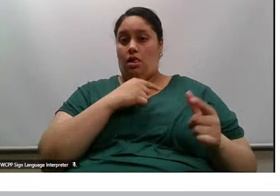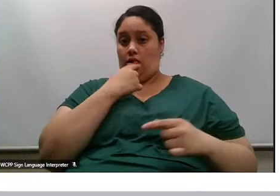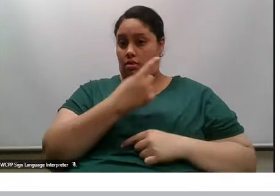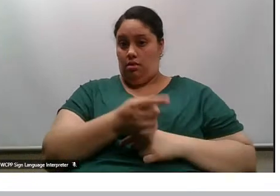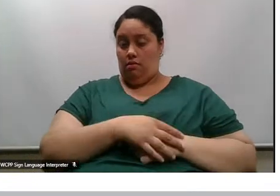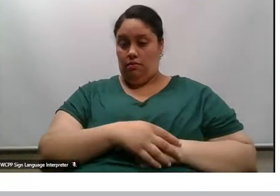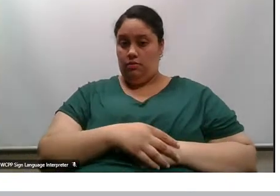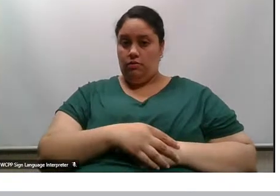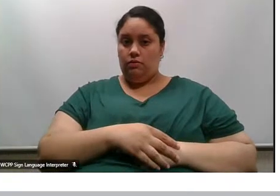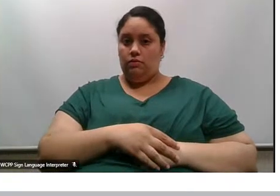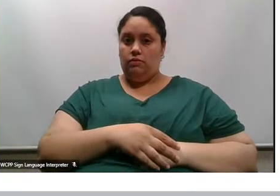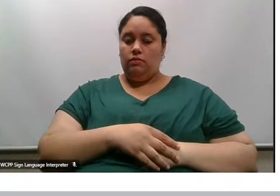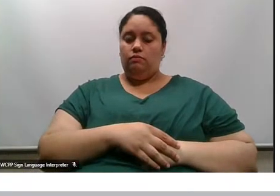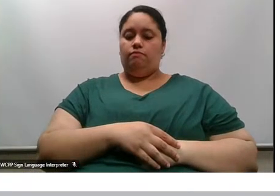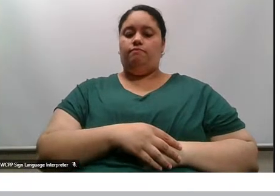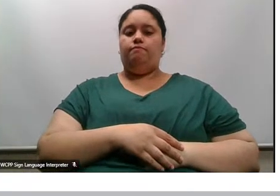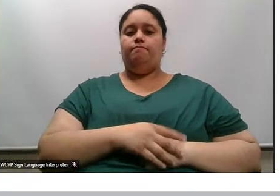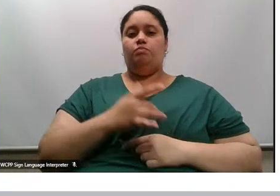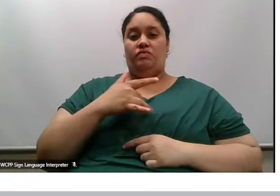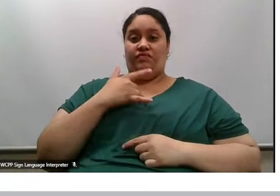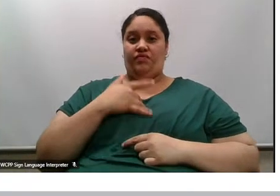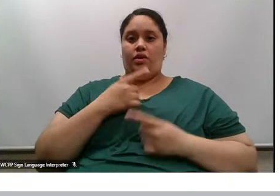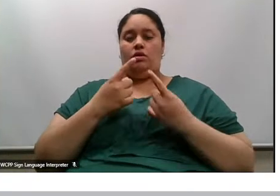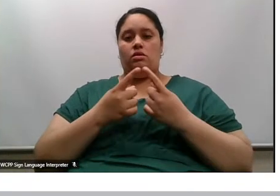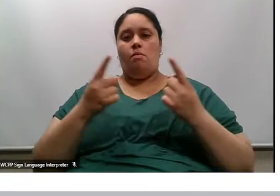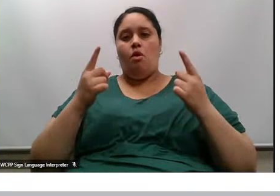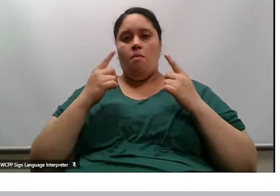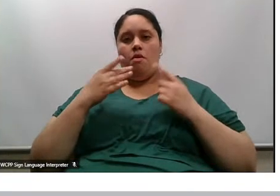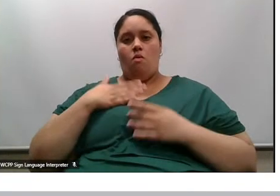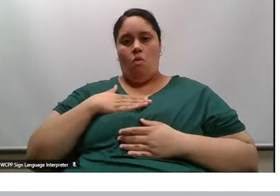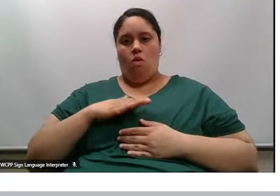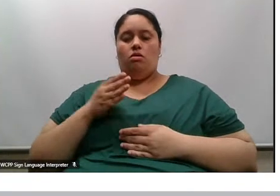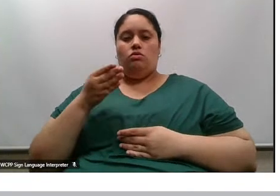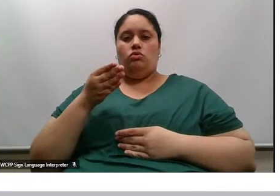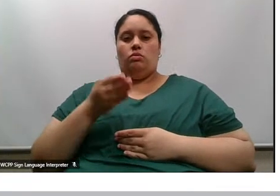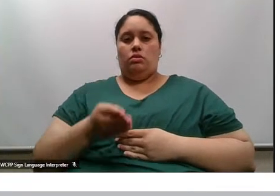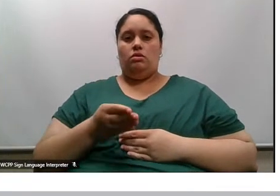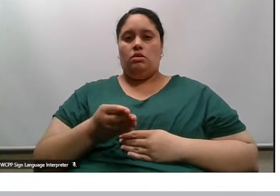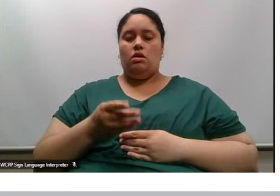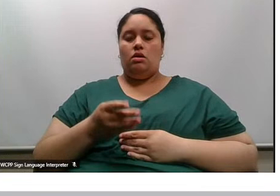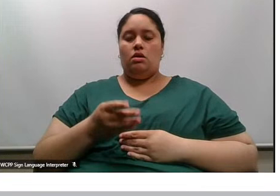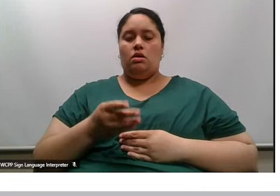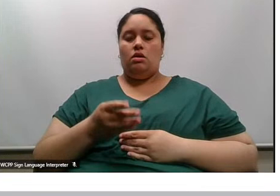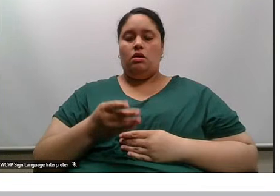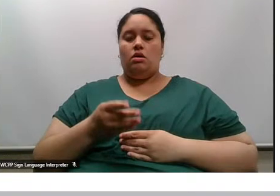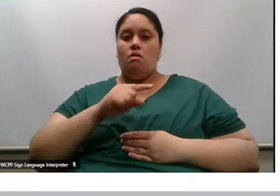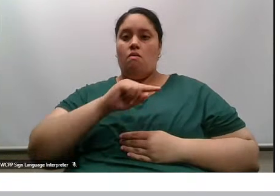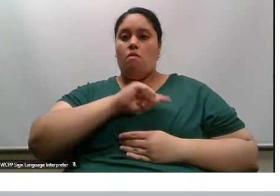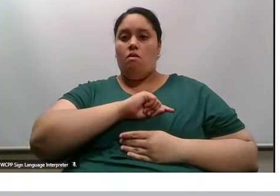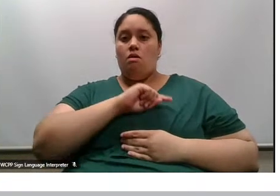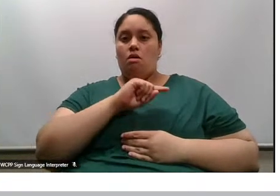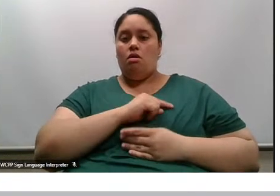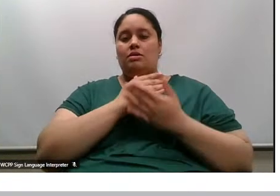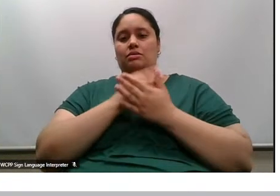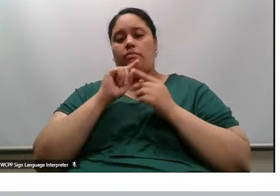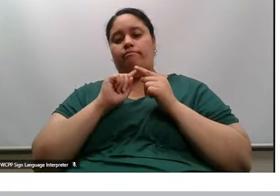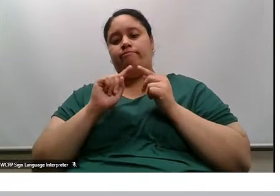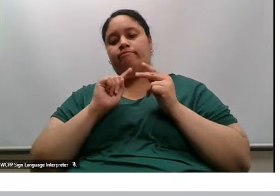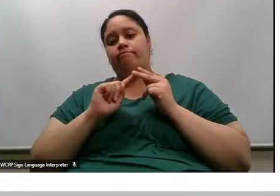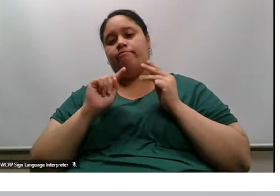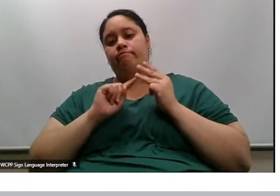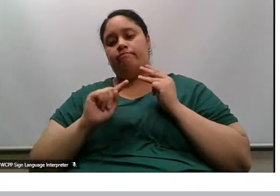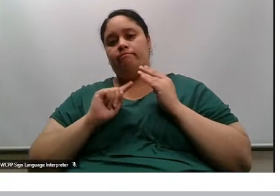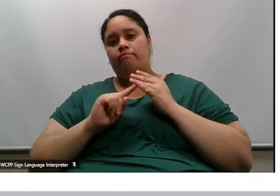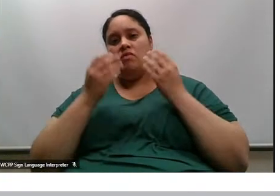this, but I could sense that the department wanted to be here. They wanted to be here because there's certain insights